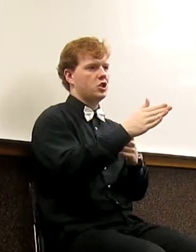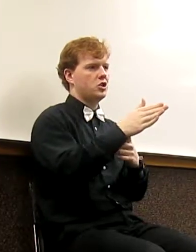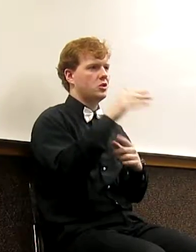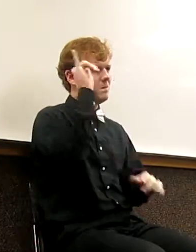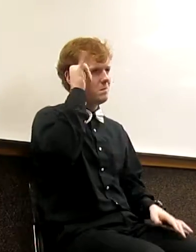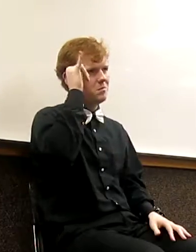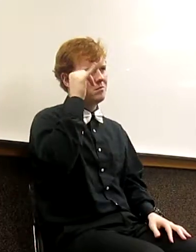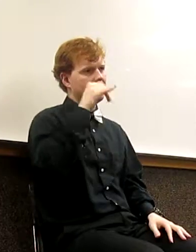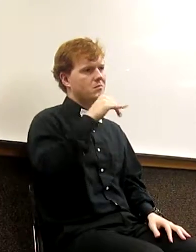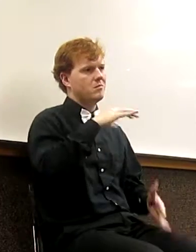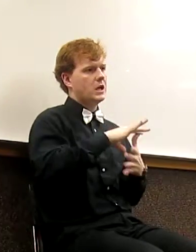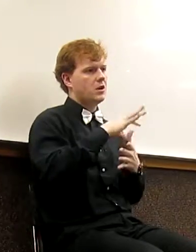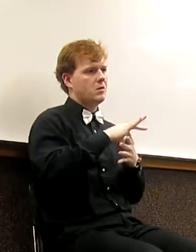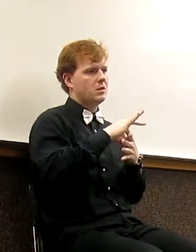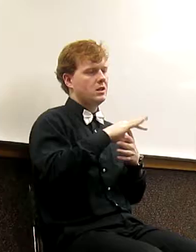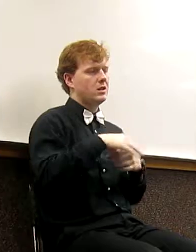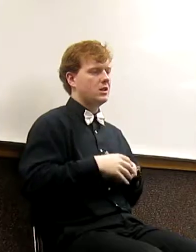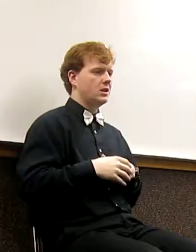Those are saturated fats.